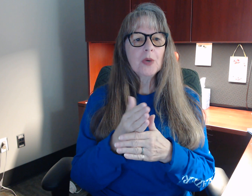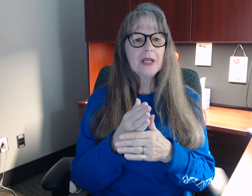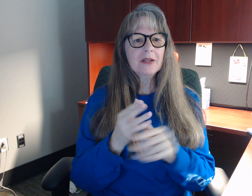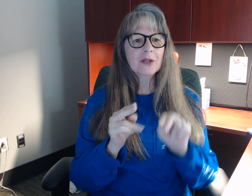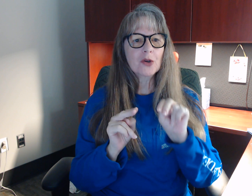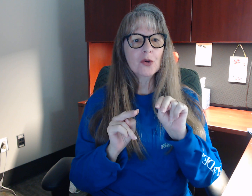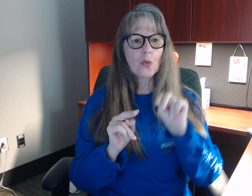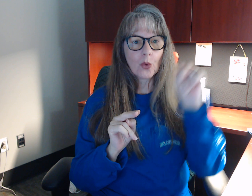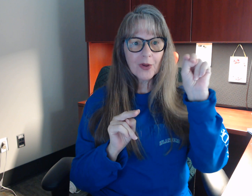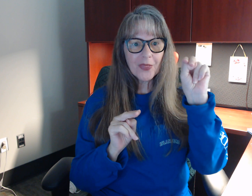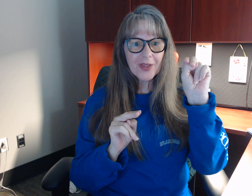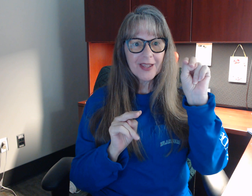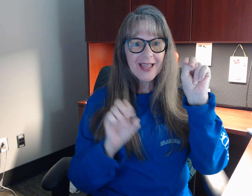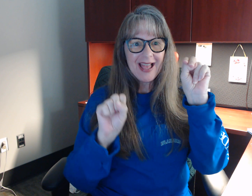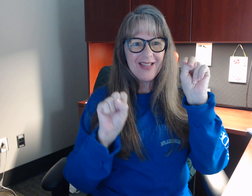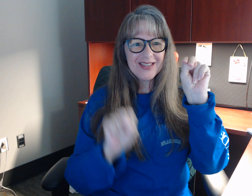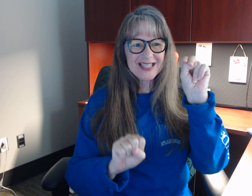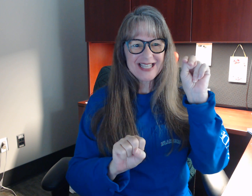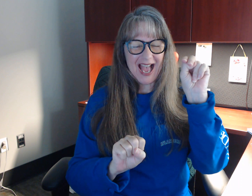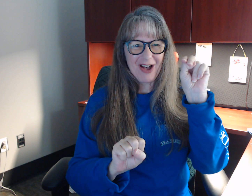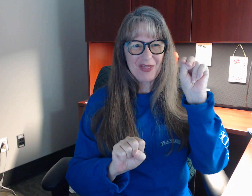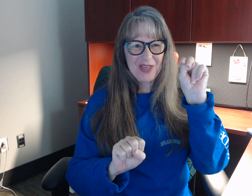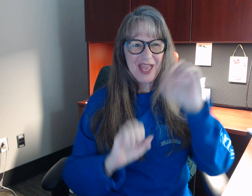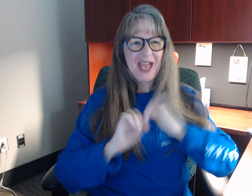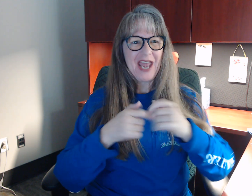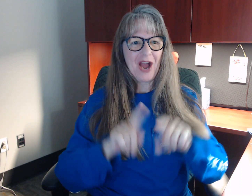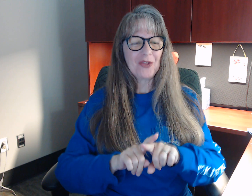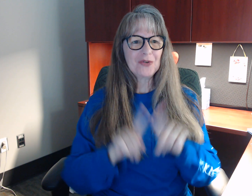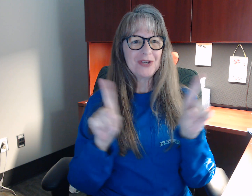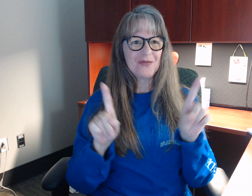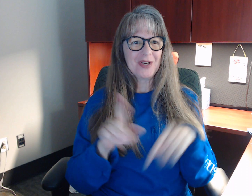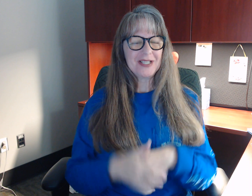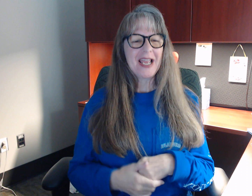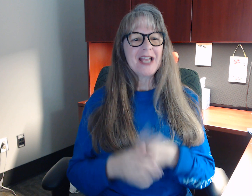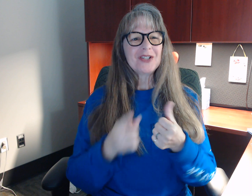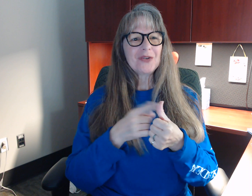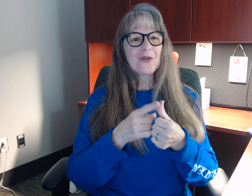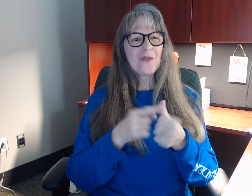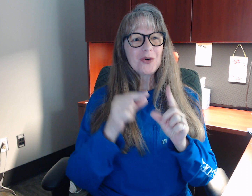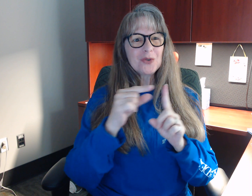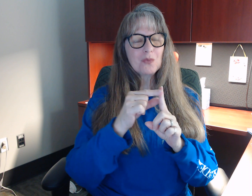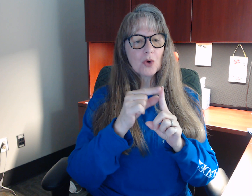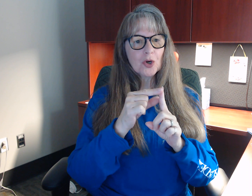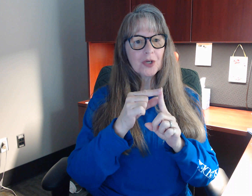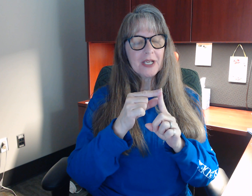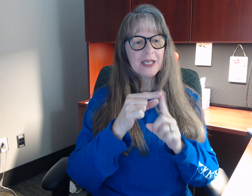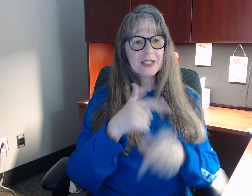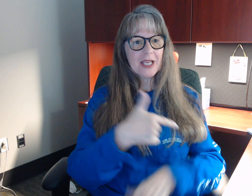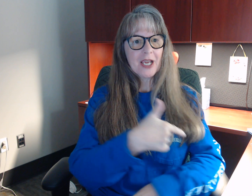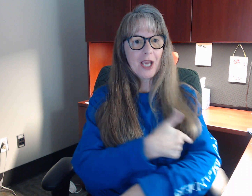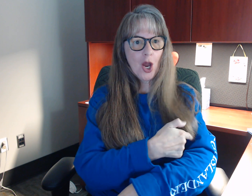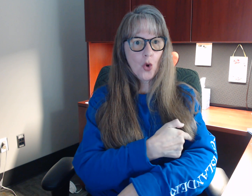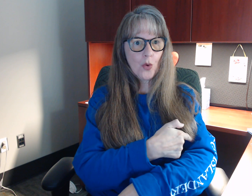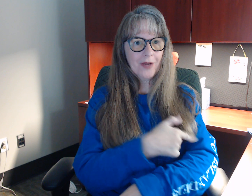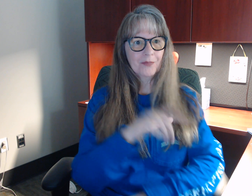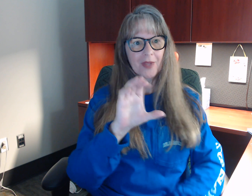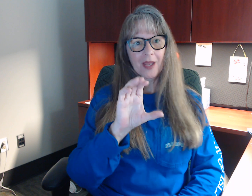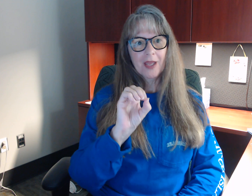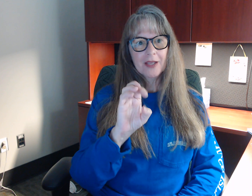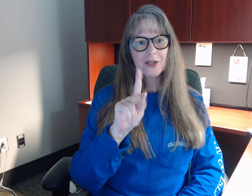the North and the South and how they're different. So the first word is Coke. So you